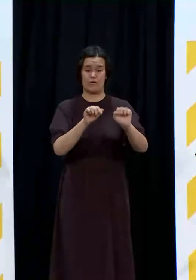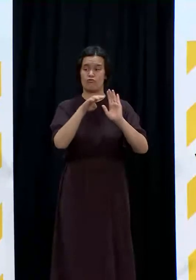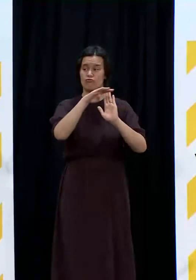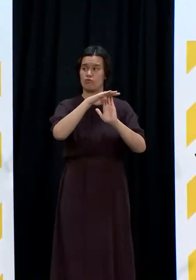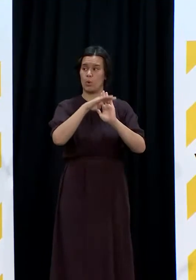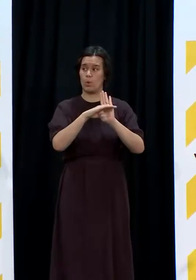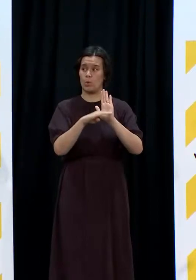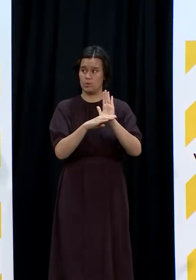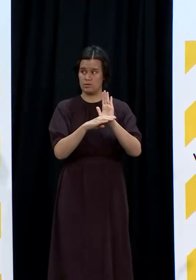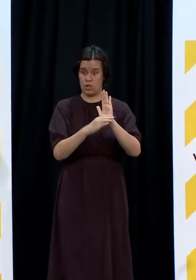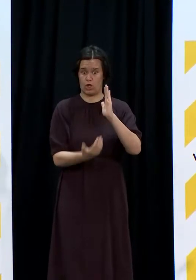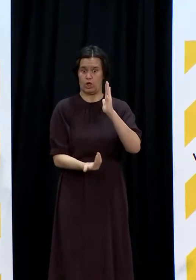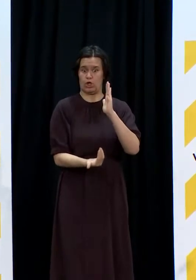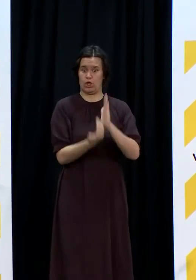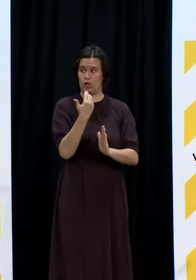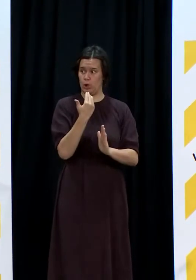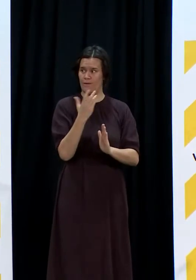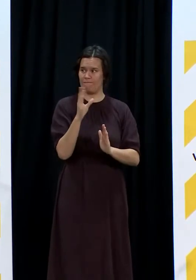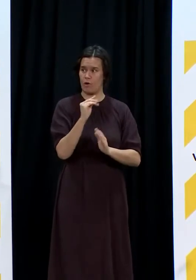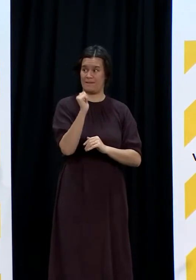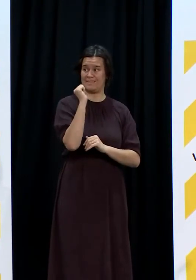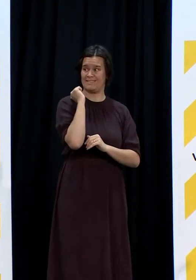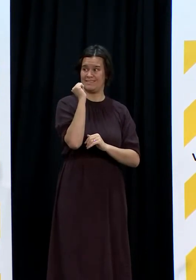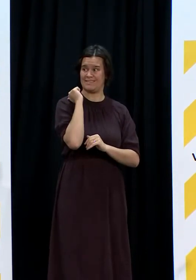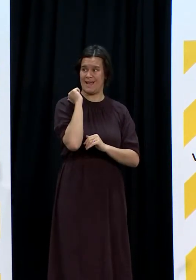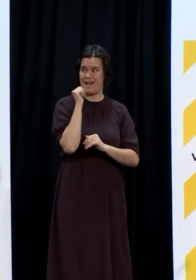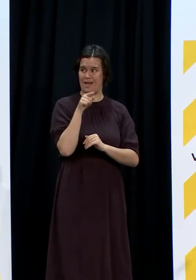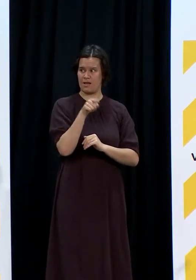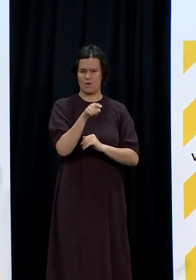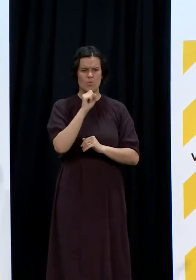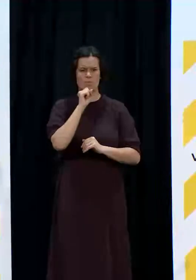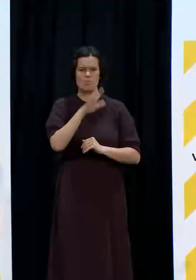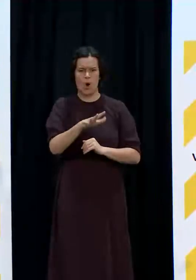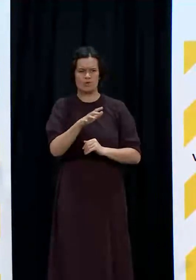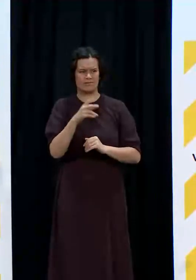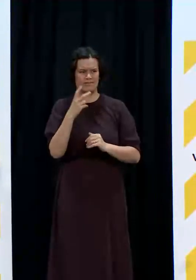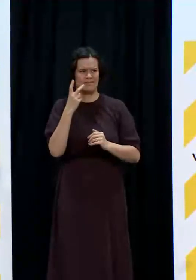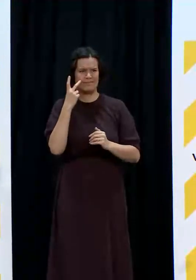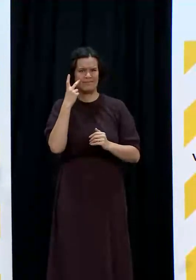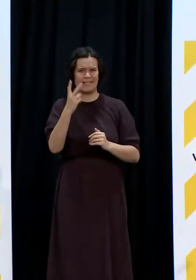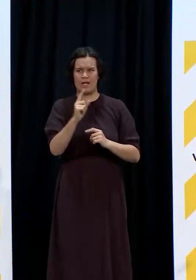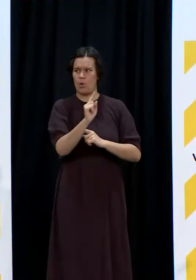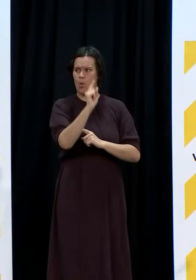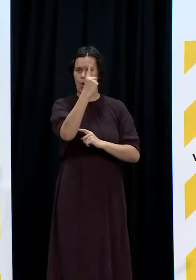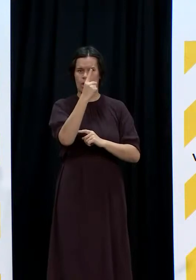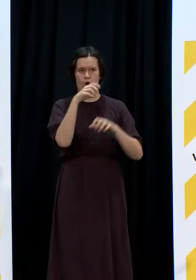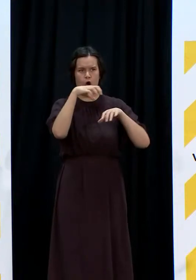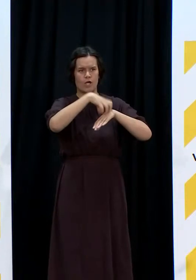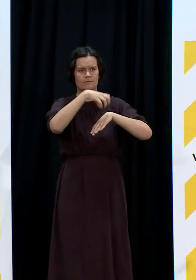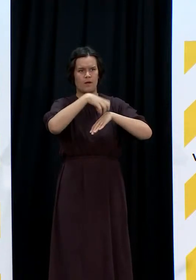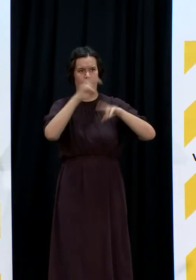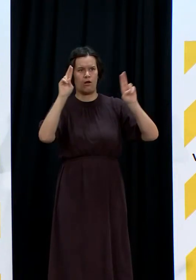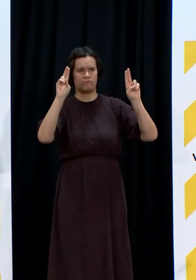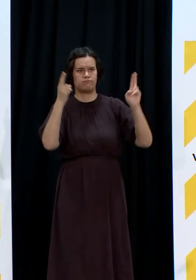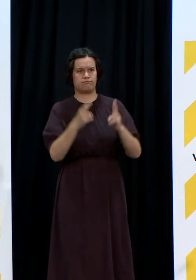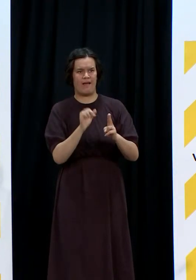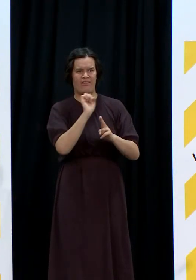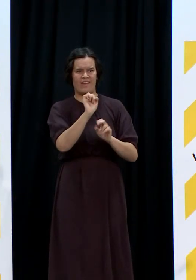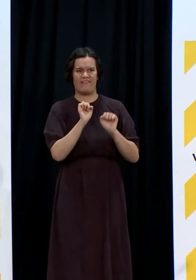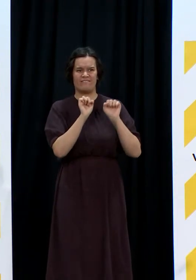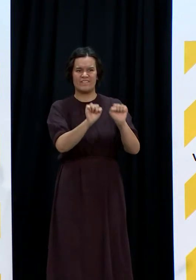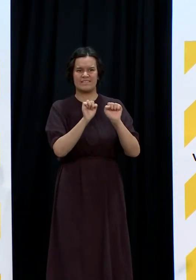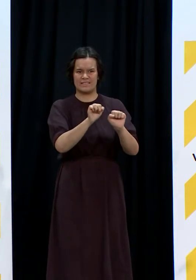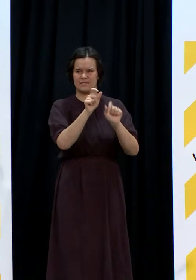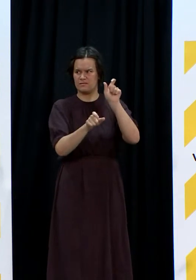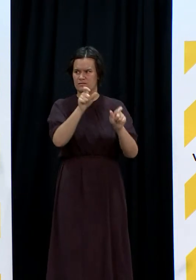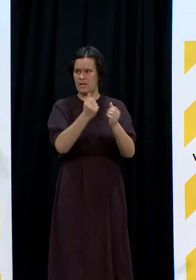Ministry has released yesterday could potentially not see a further reduction in visitors at Auckland Hospital. Why weren't union groups